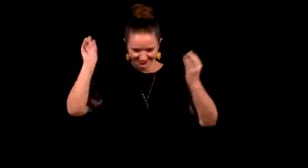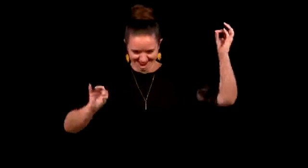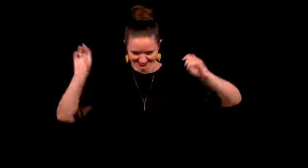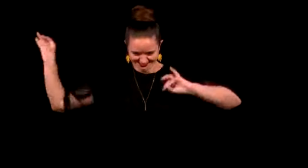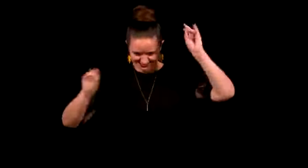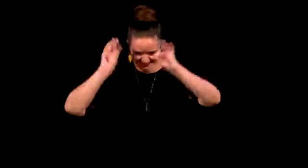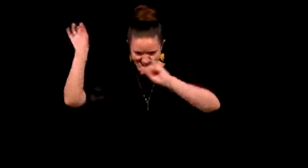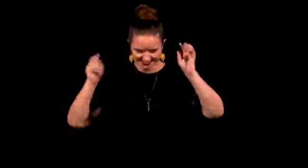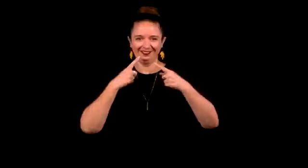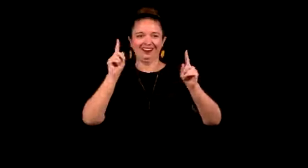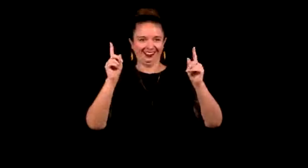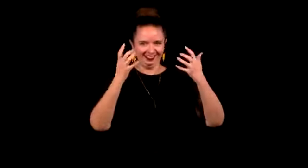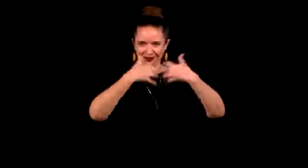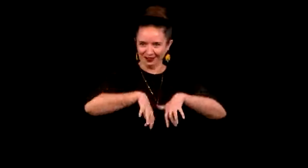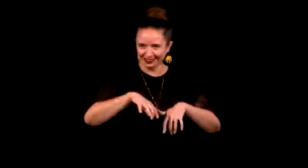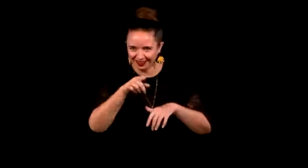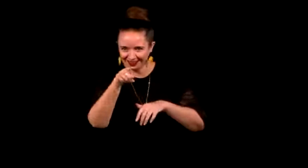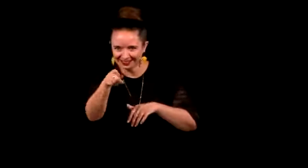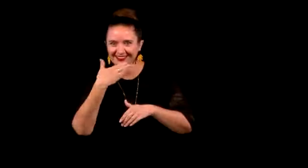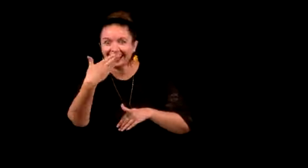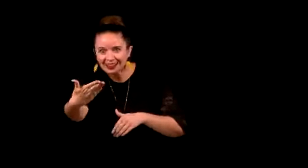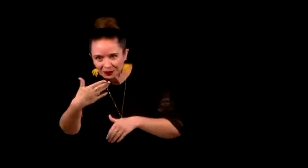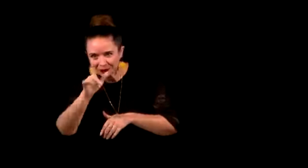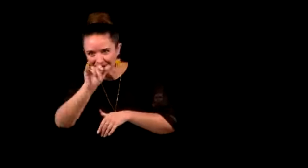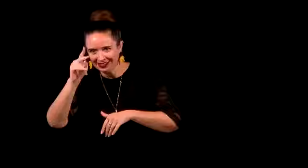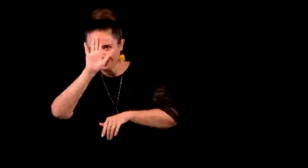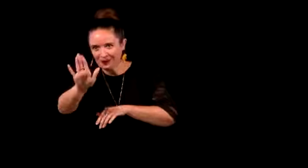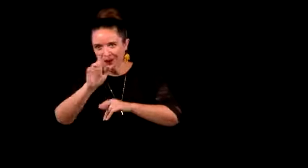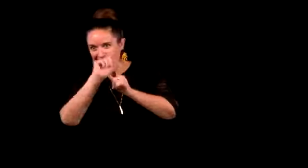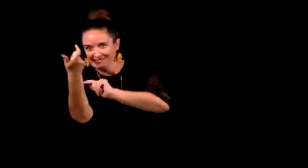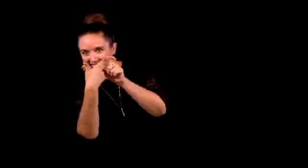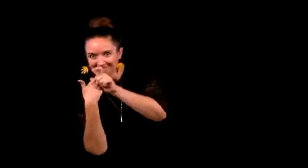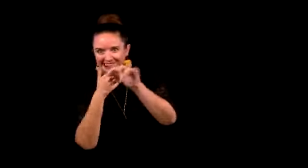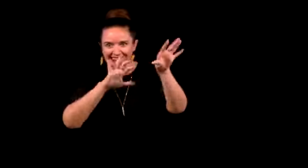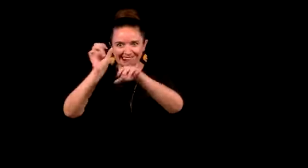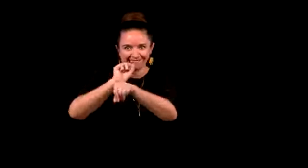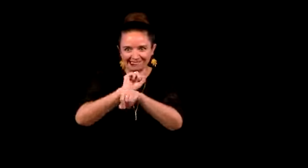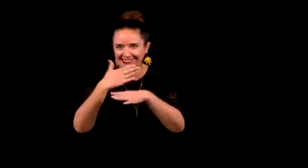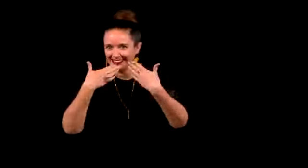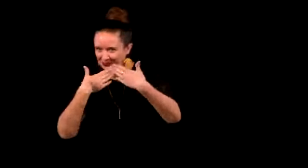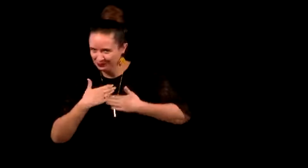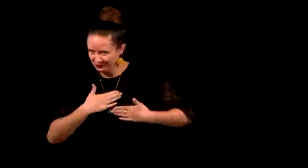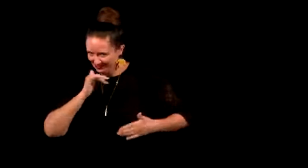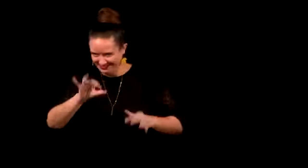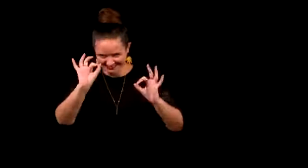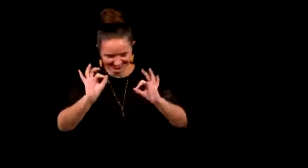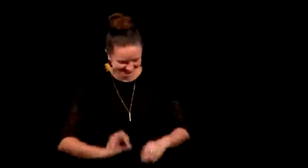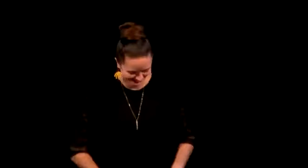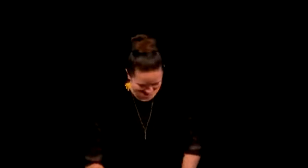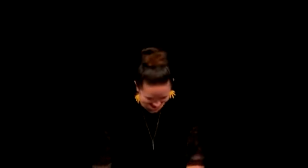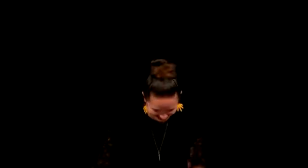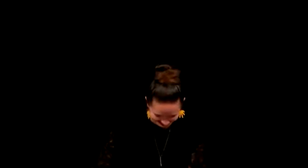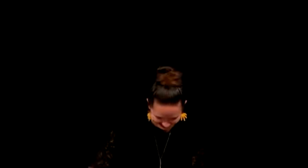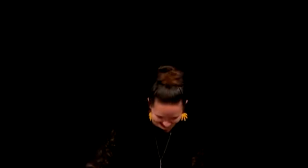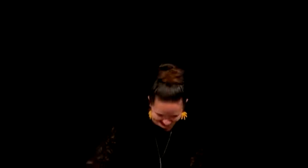So this morning, I was trying to get everything worked out and ready, and I do want to thank Lynn for getting all of the tech issues and stuff set